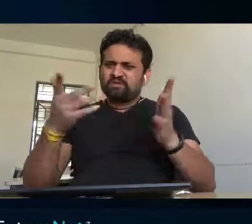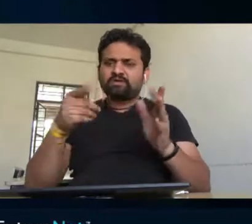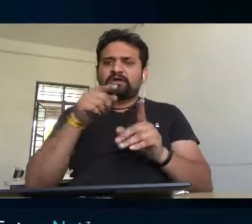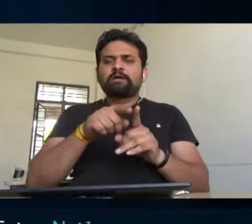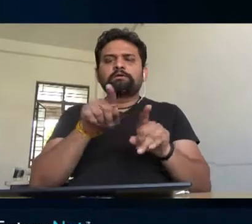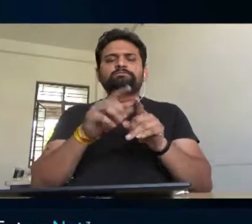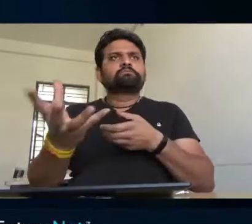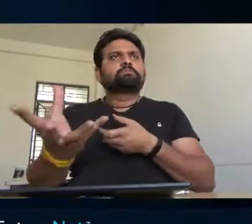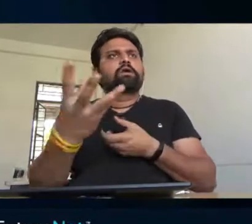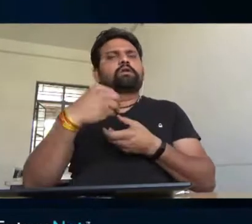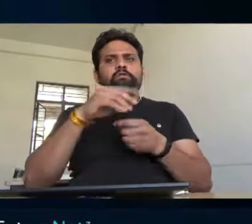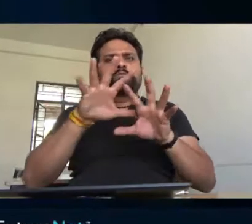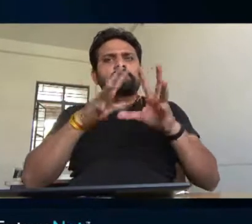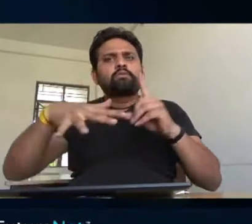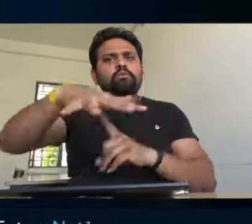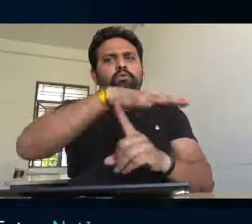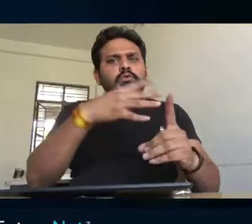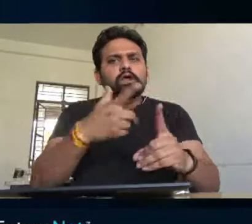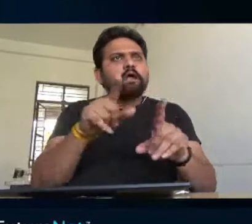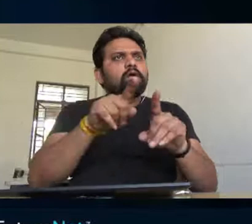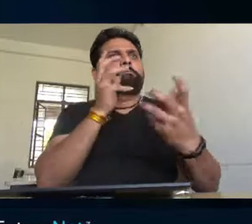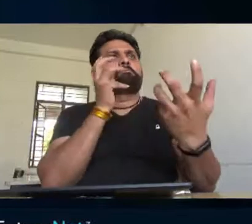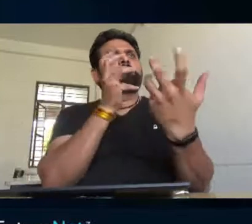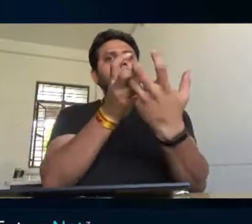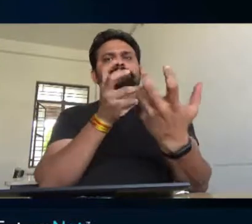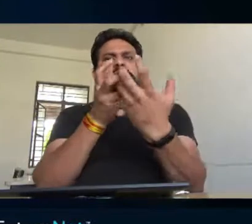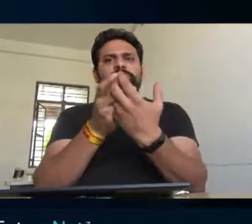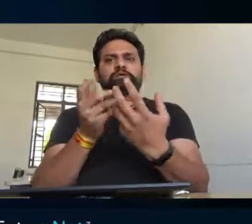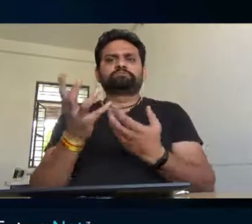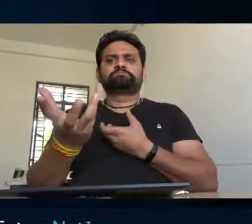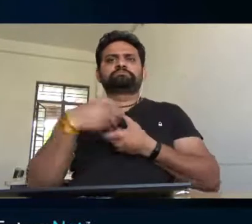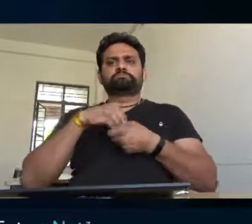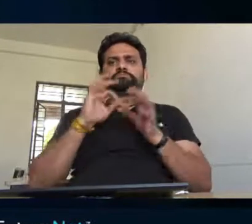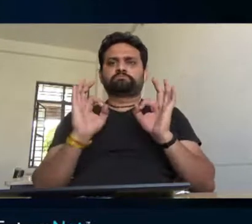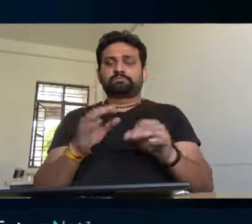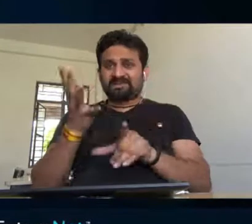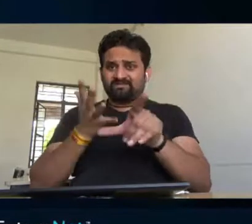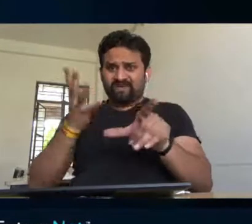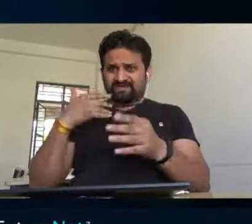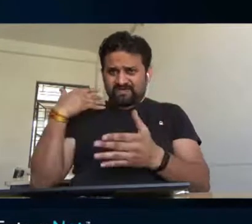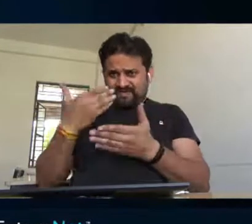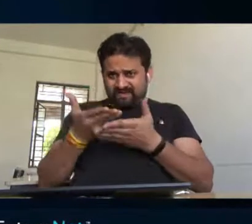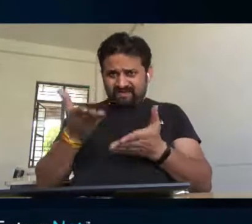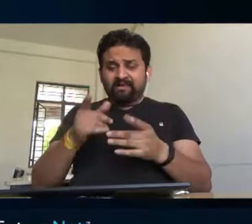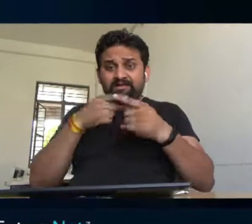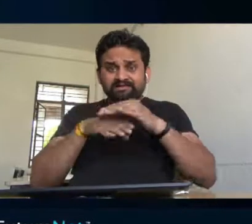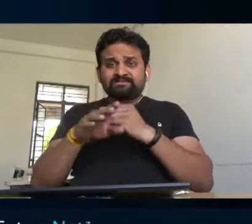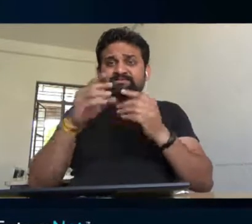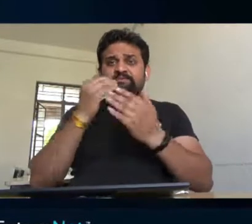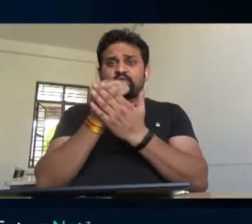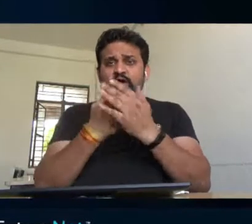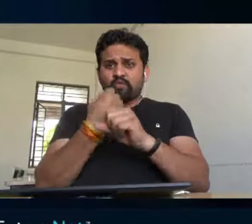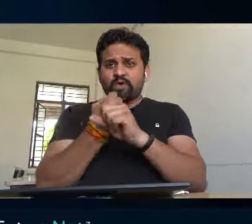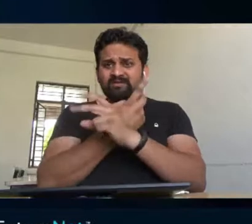they all have really stable passive income with this amazing company. But what I like the most